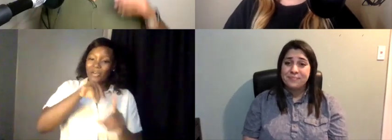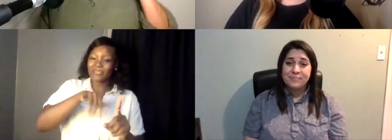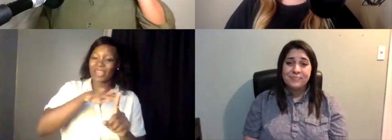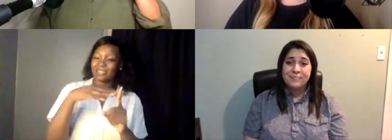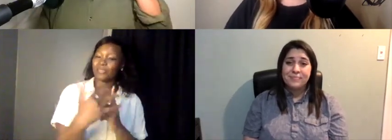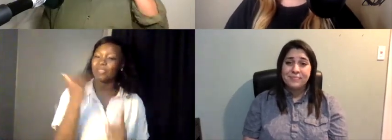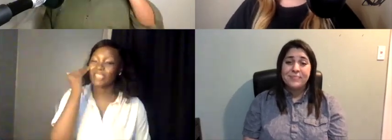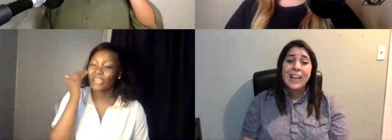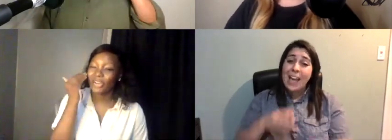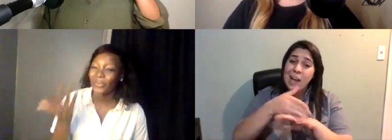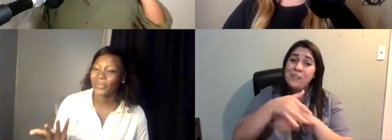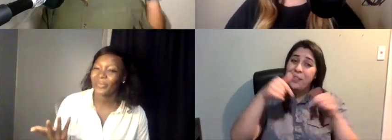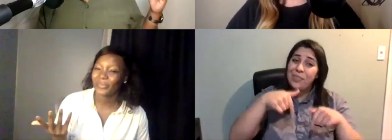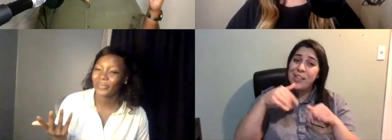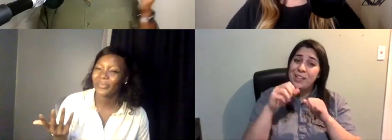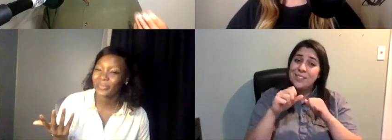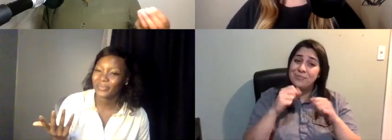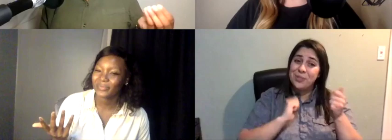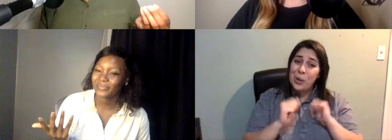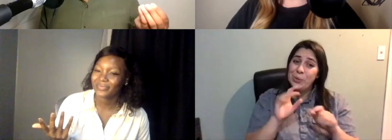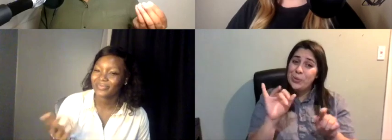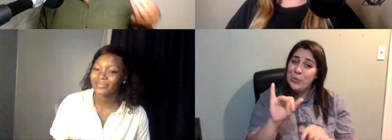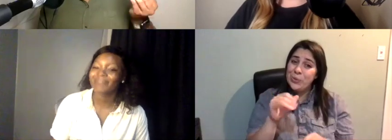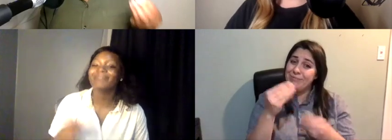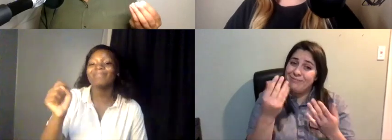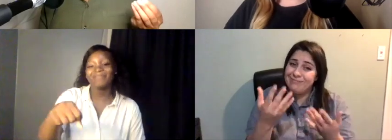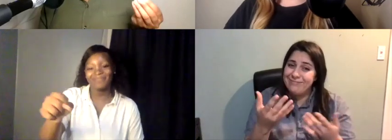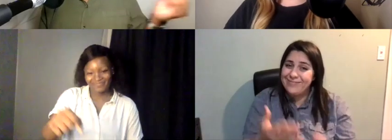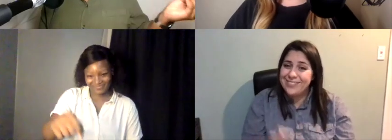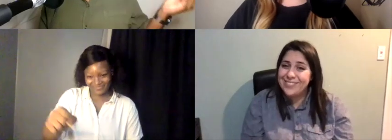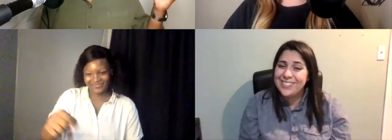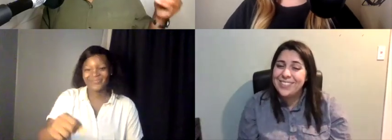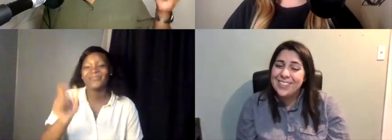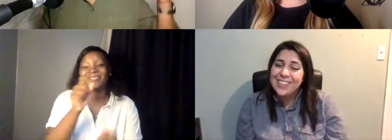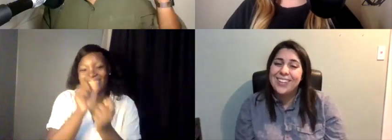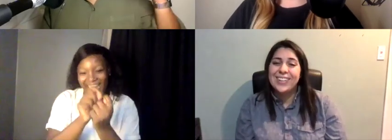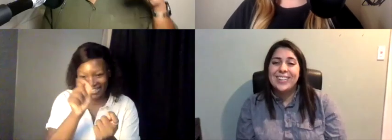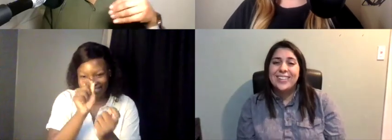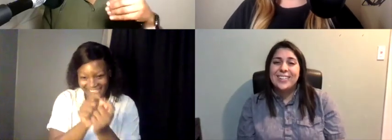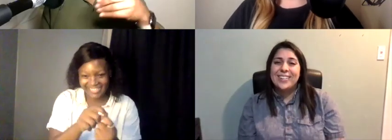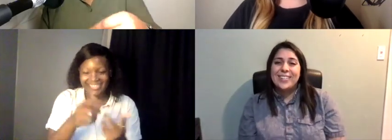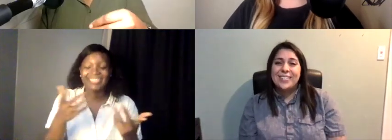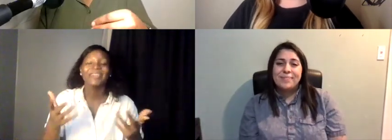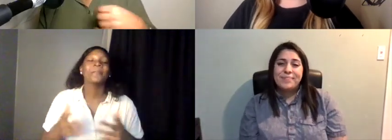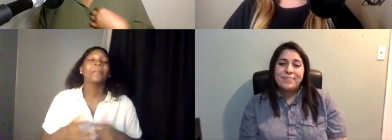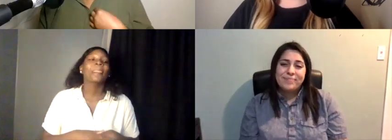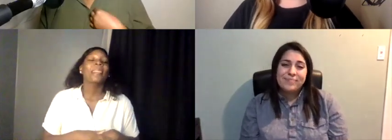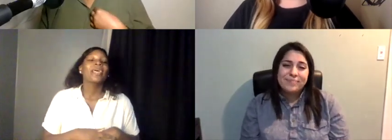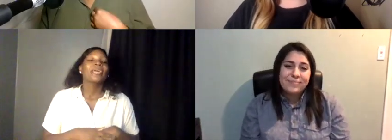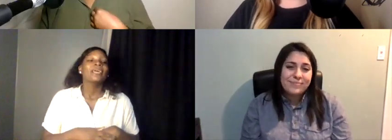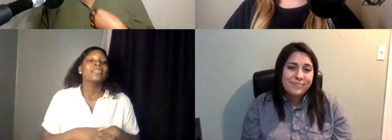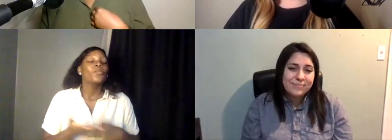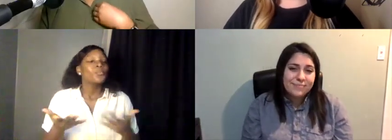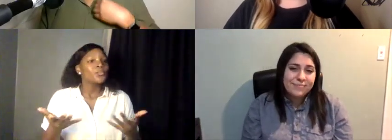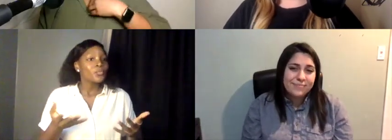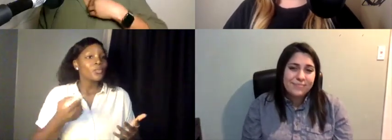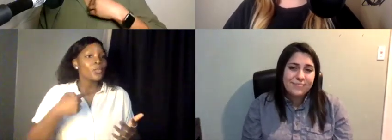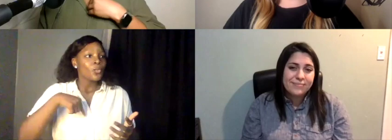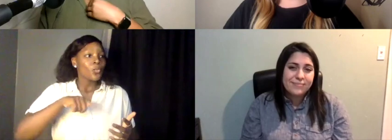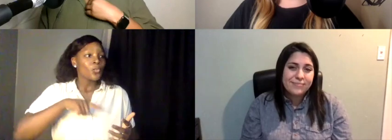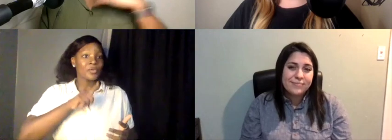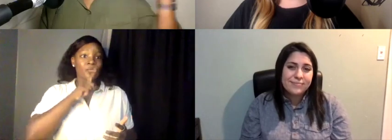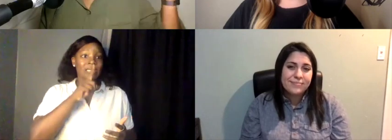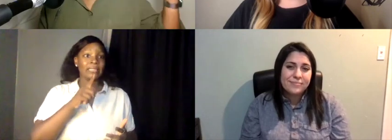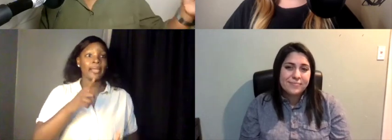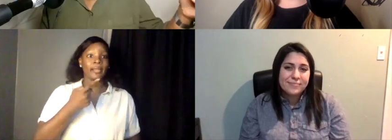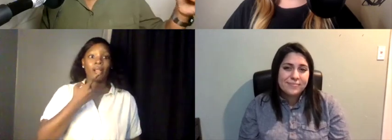Right. Exactly. And that's, but seriously, right? Like we are taking a leap of faith, realizing that we are like, we are